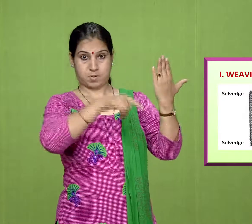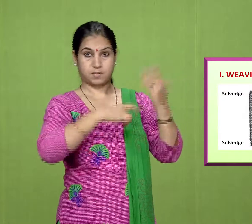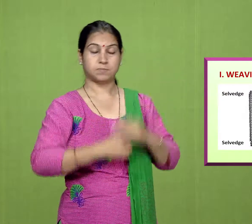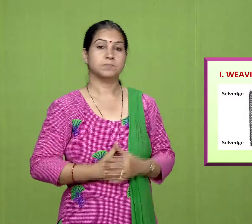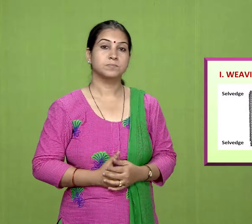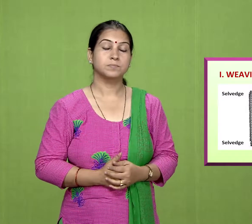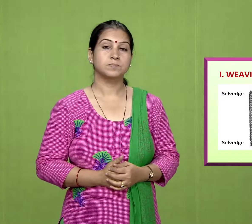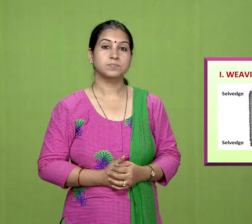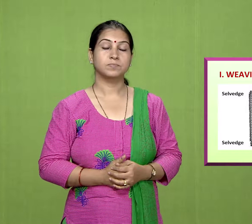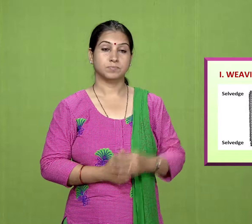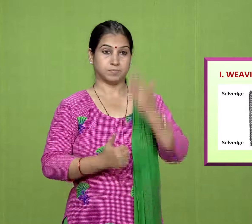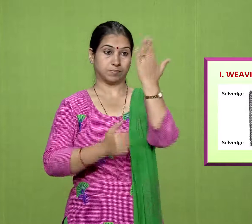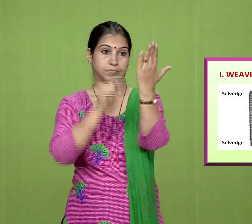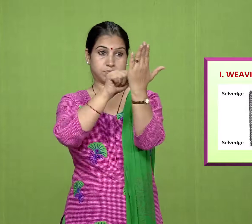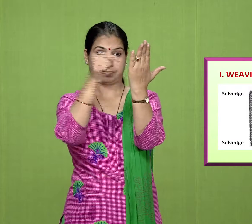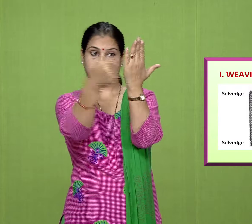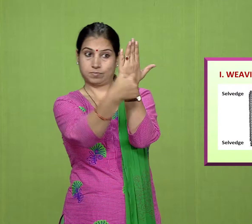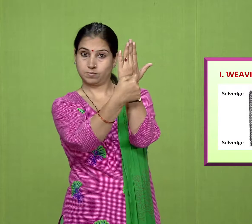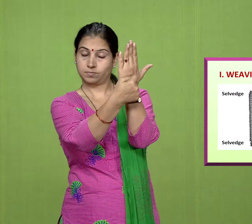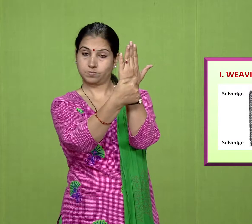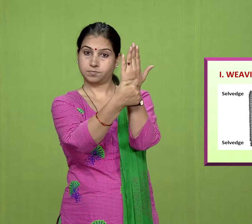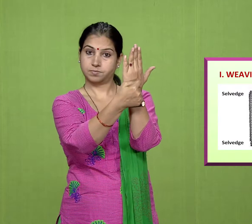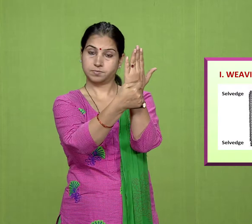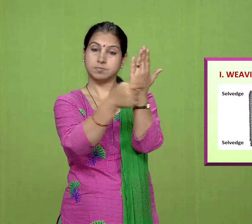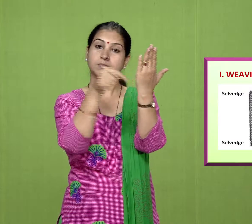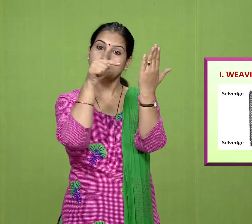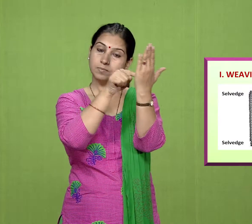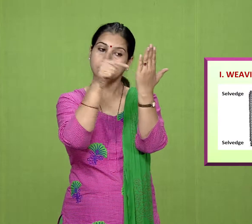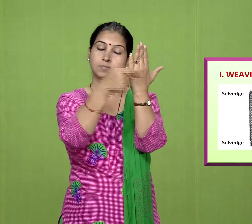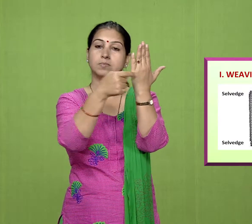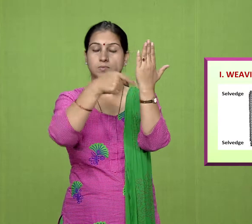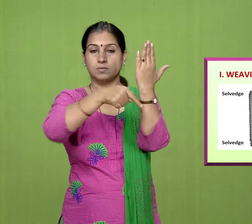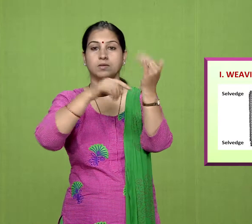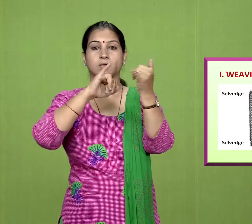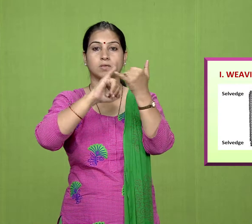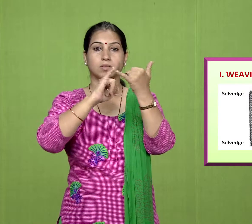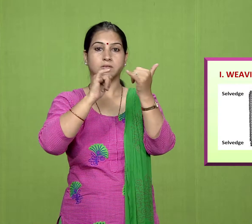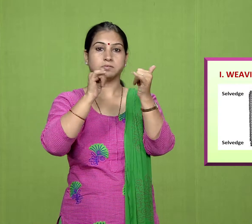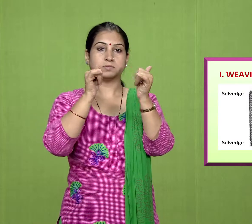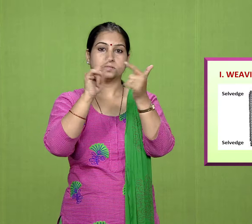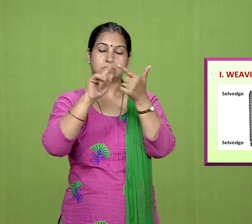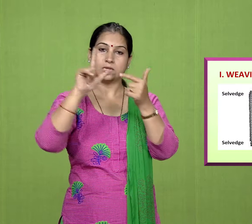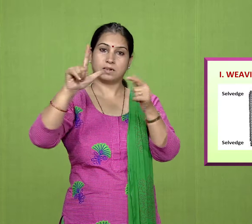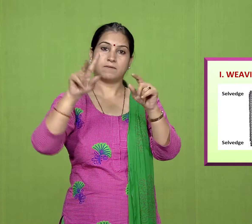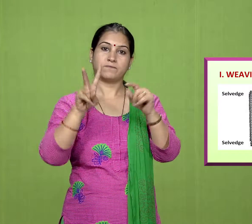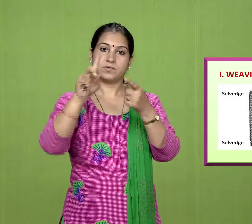Now this is the fabric and the two edges of the fabric in the selvage,